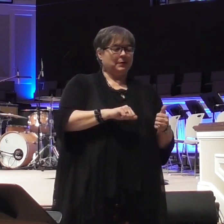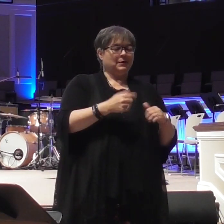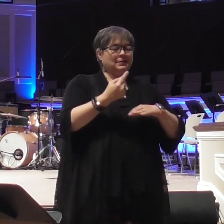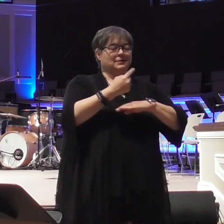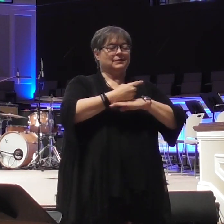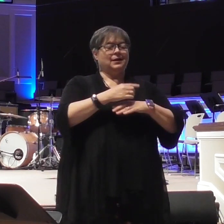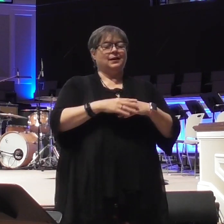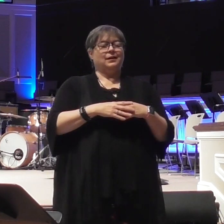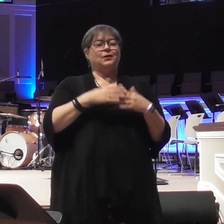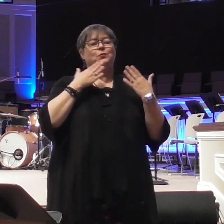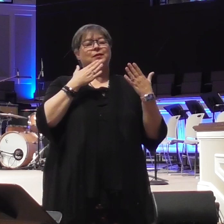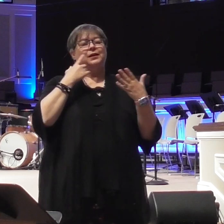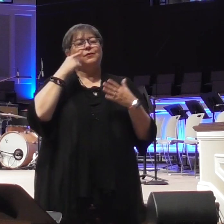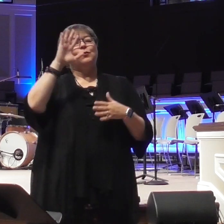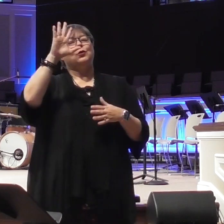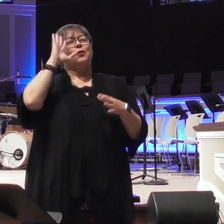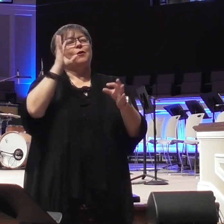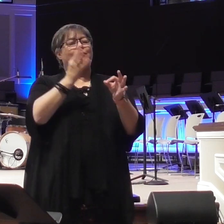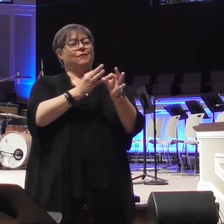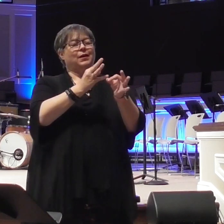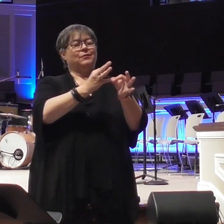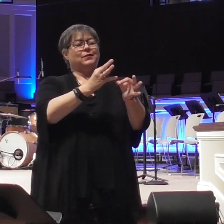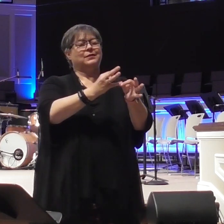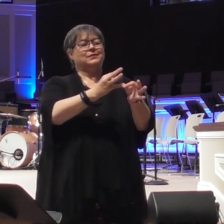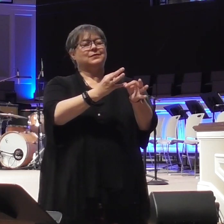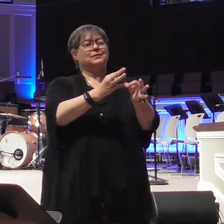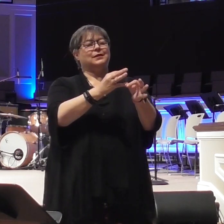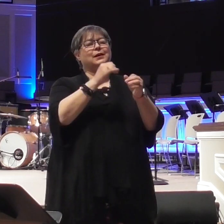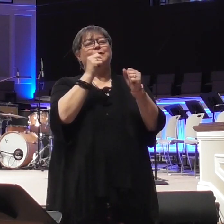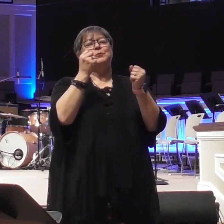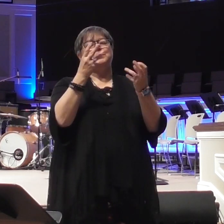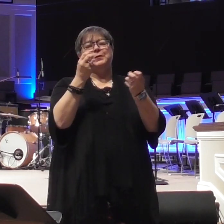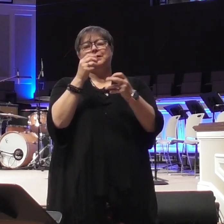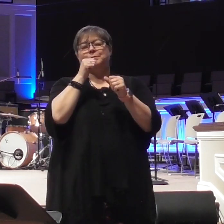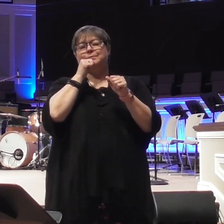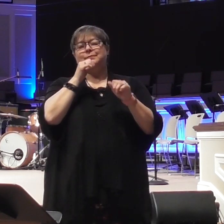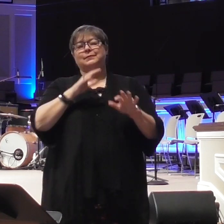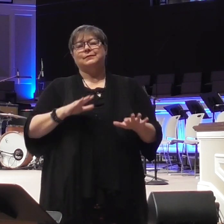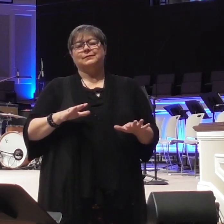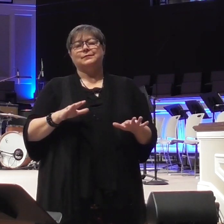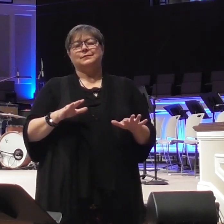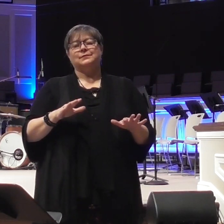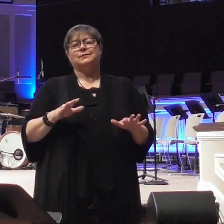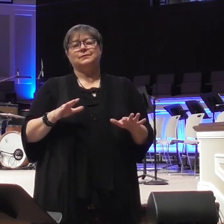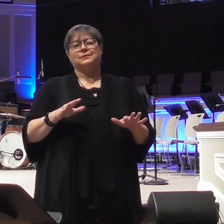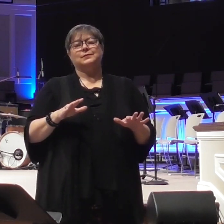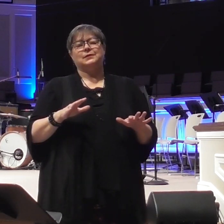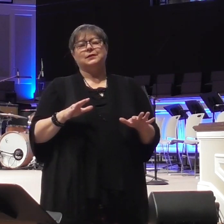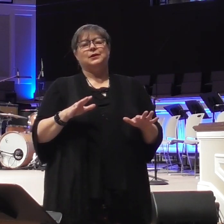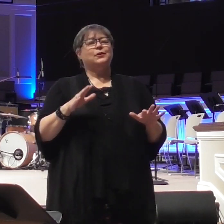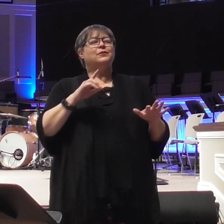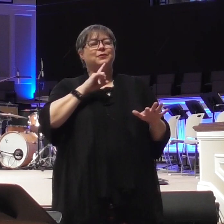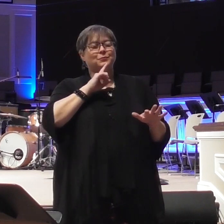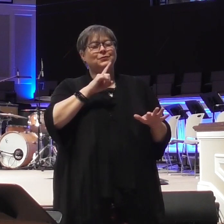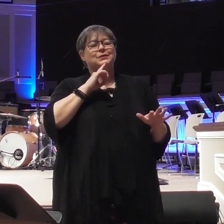Thank you for your faithfulness and how you blessed us. There's